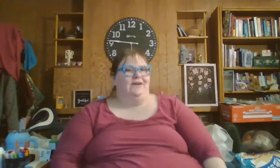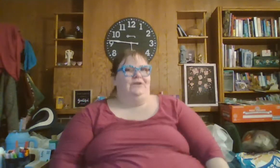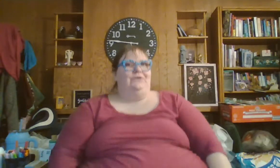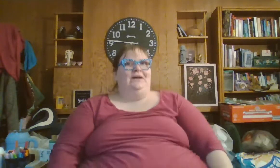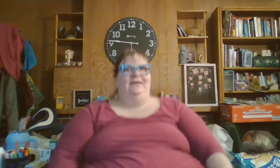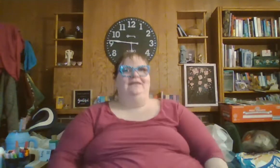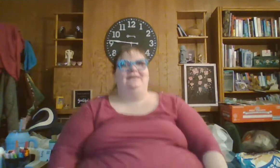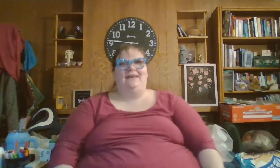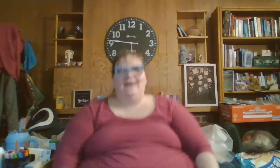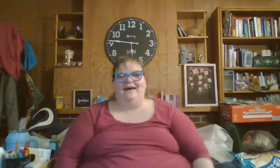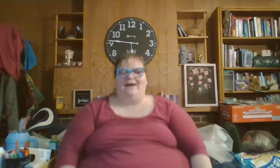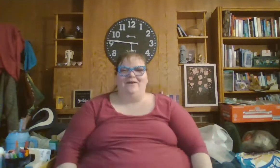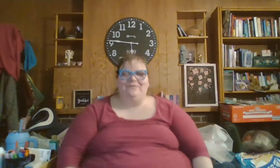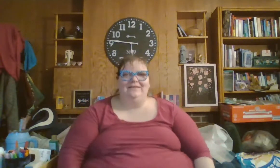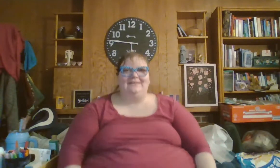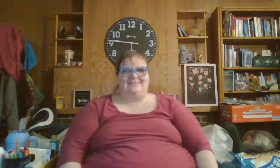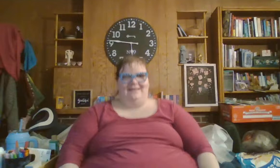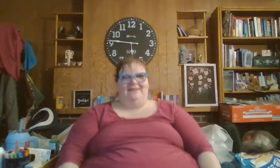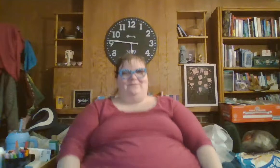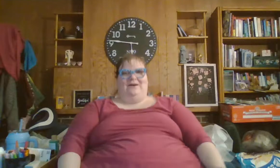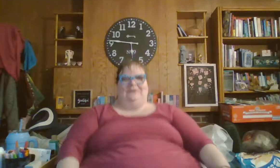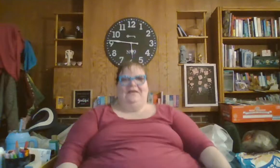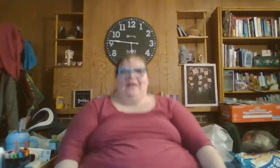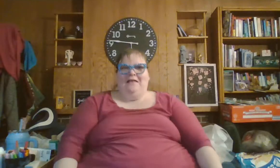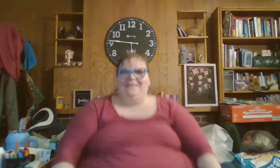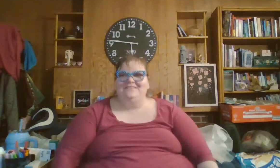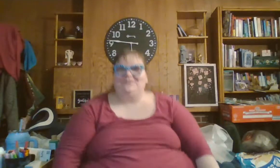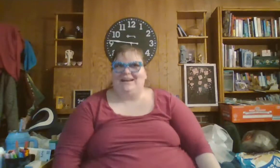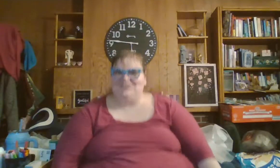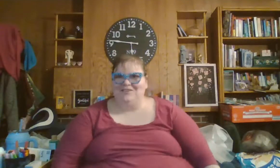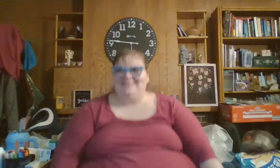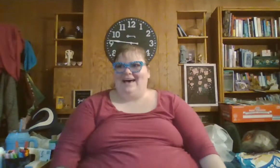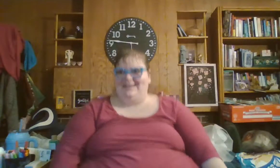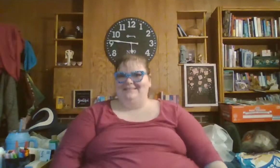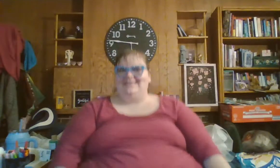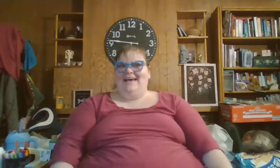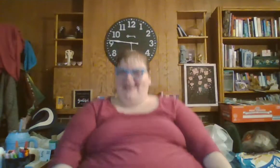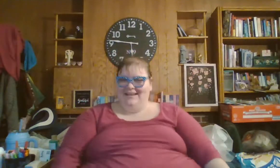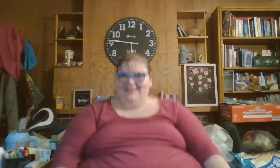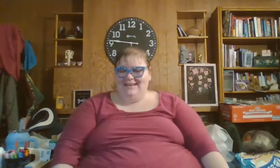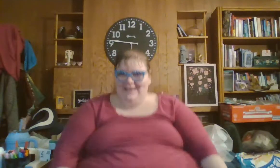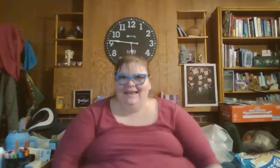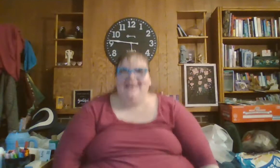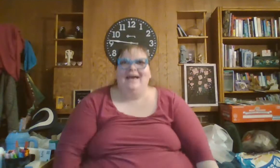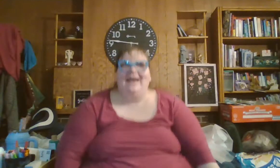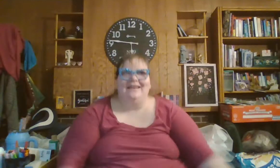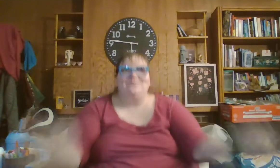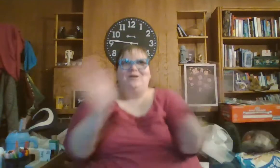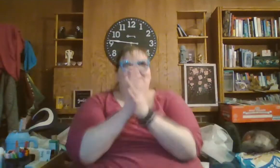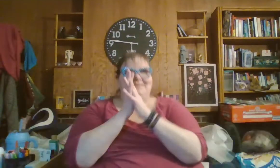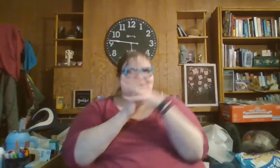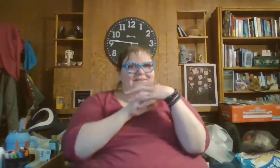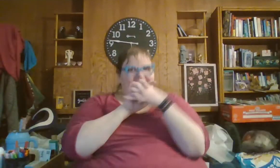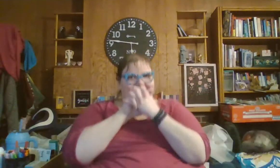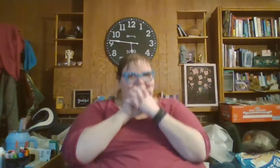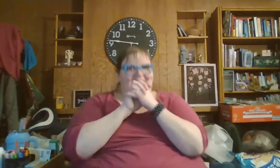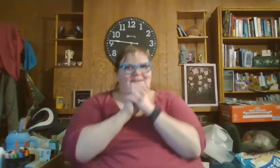So yeah, I'm really excited about the direction that is headed. And I'm also really excited about